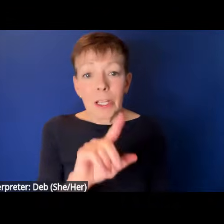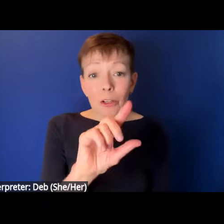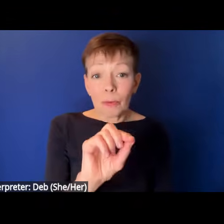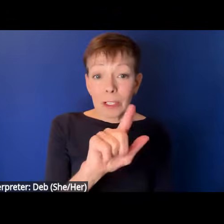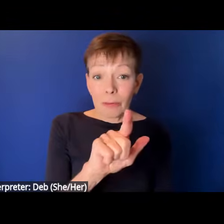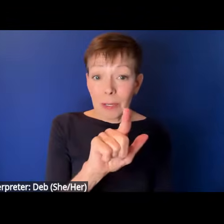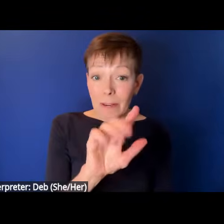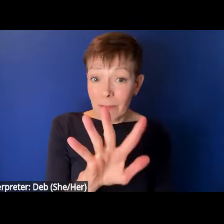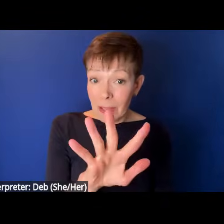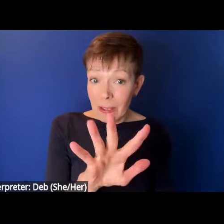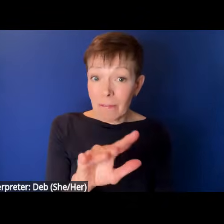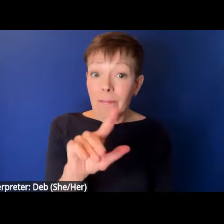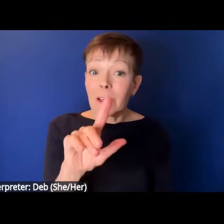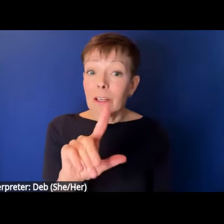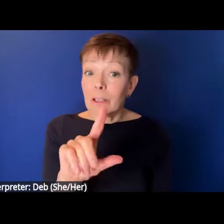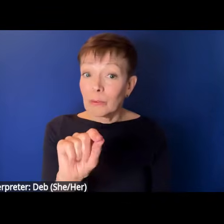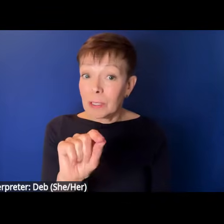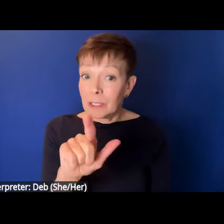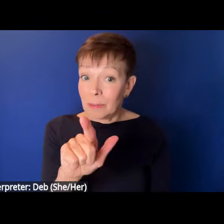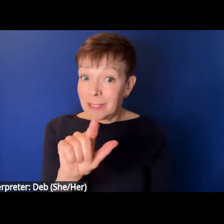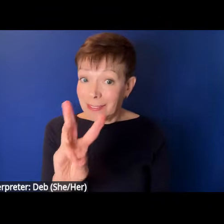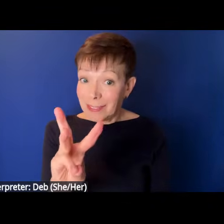2025-2026 district learning summary.